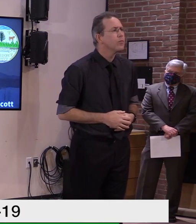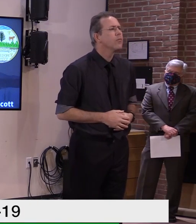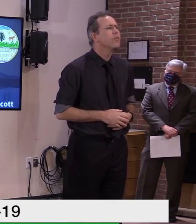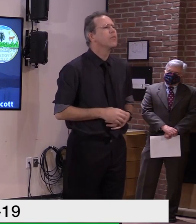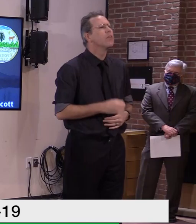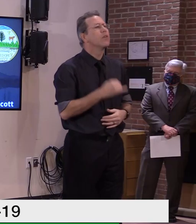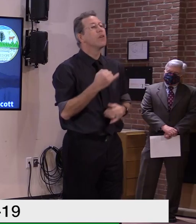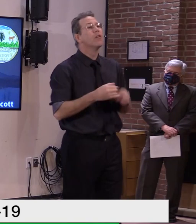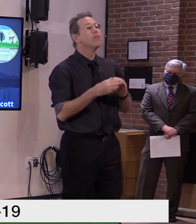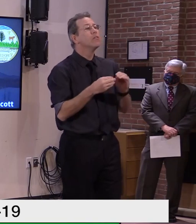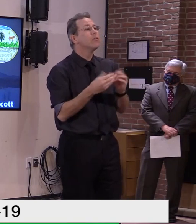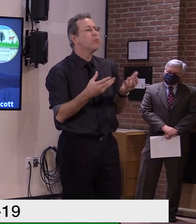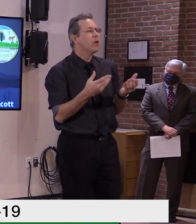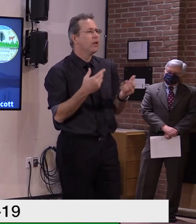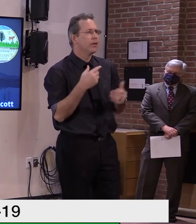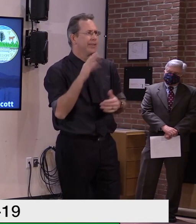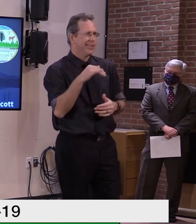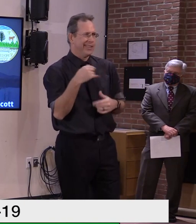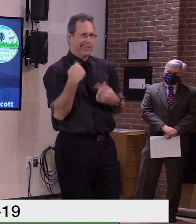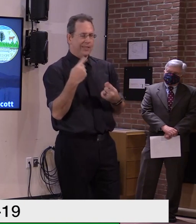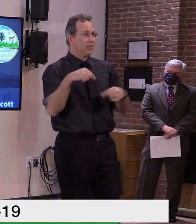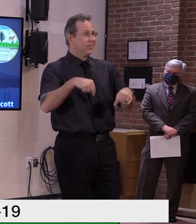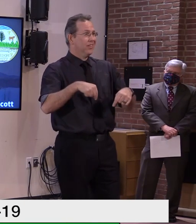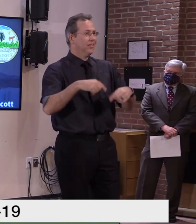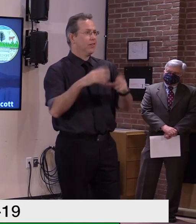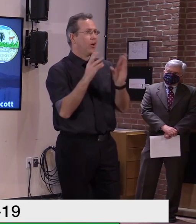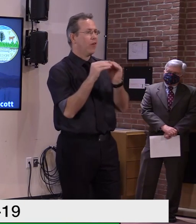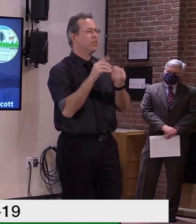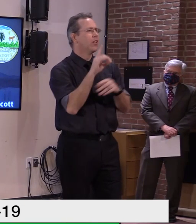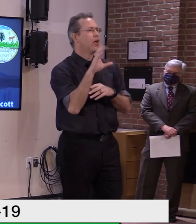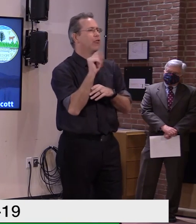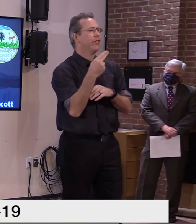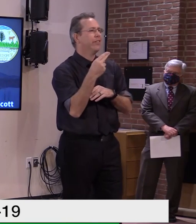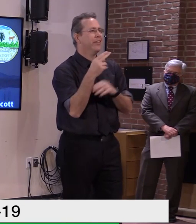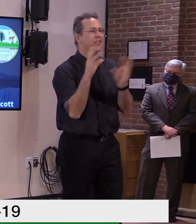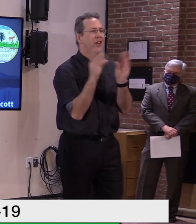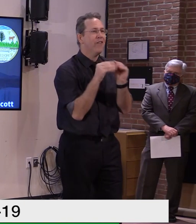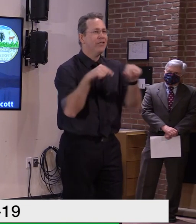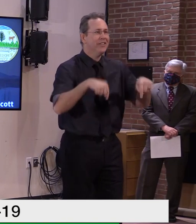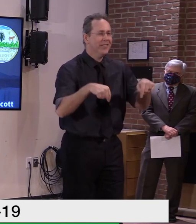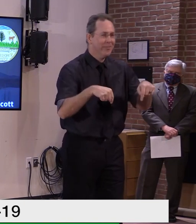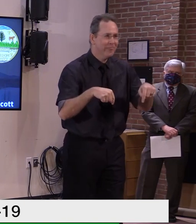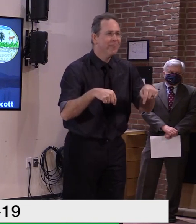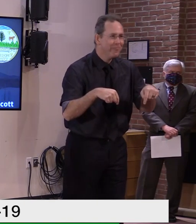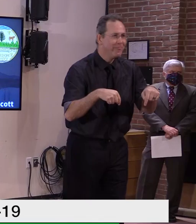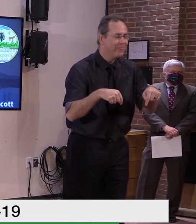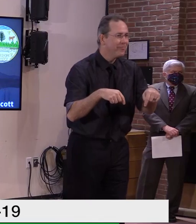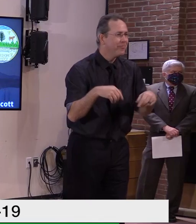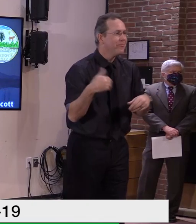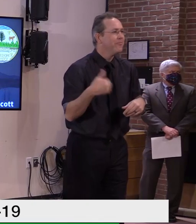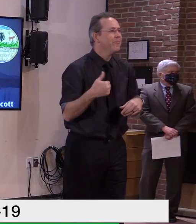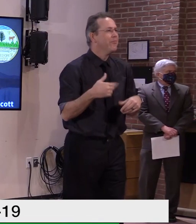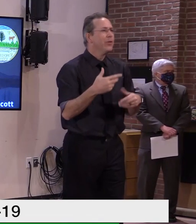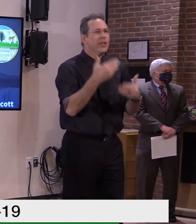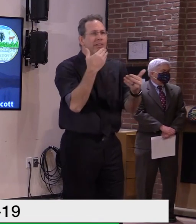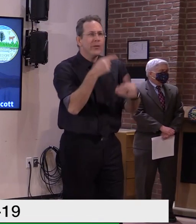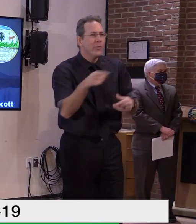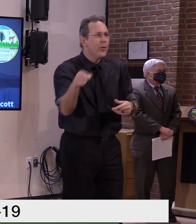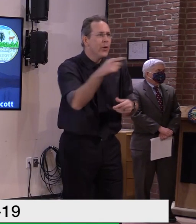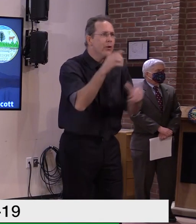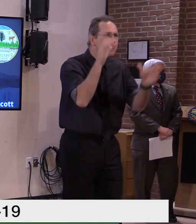emergency. I want to first thank all the members of the media who have been covering them, asking